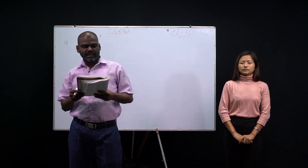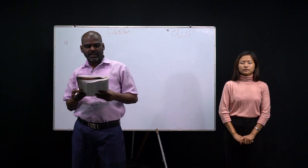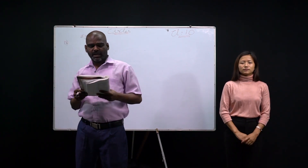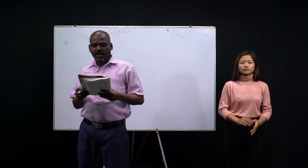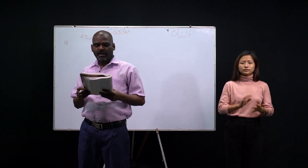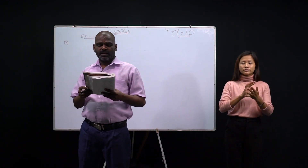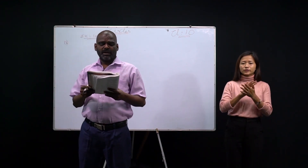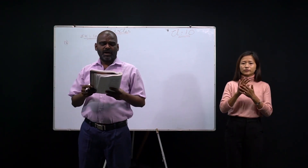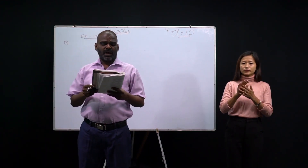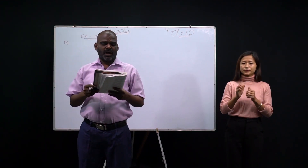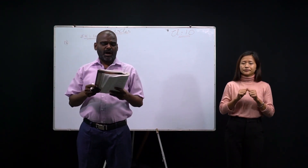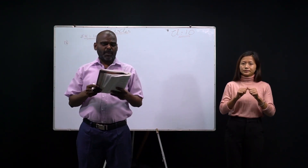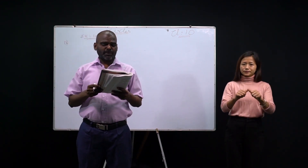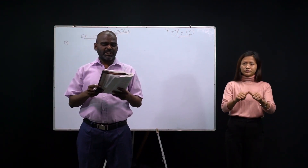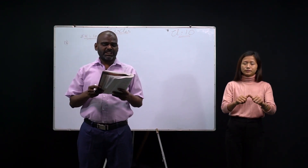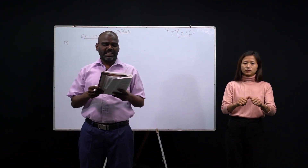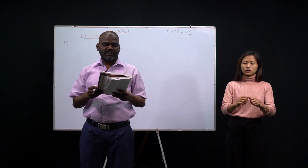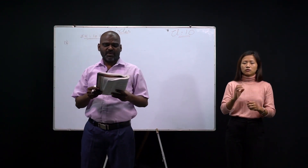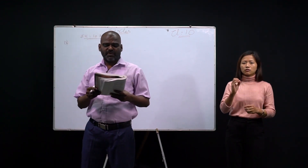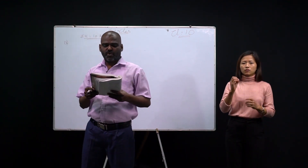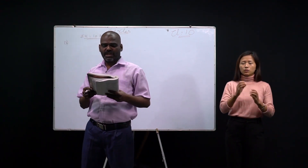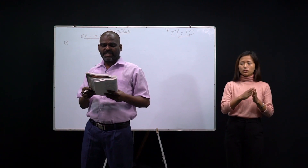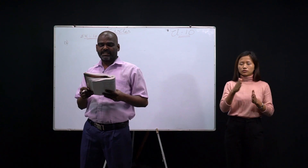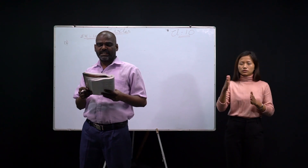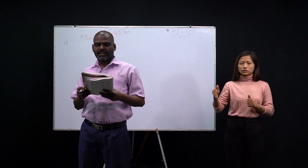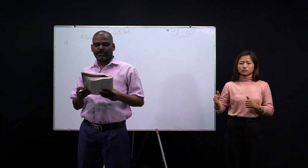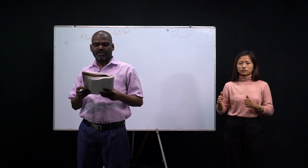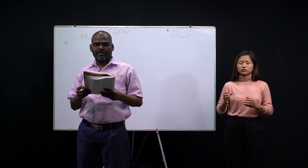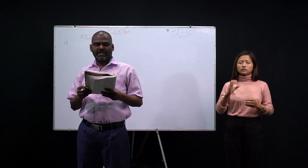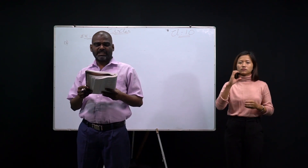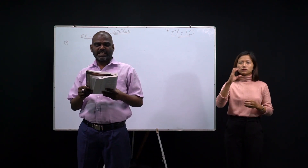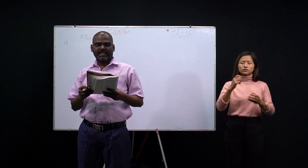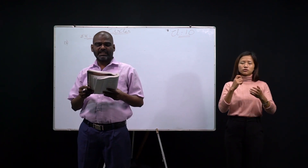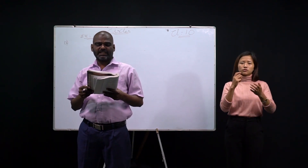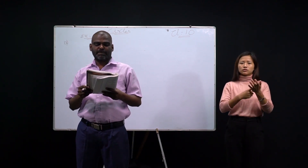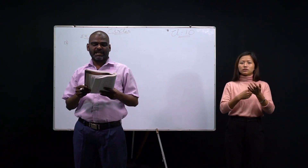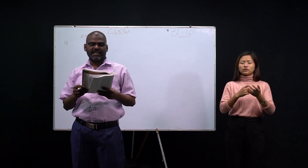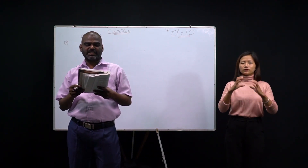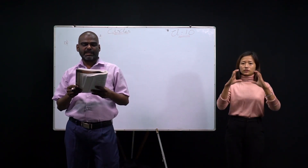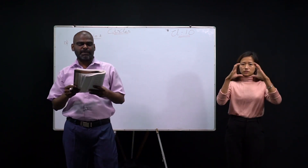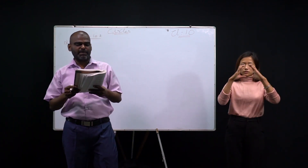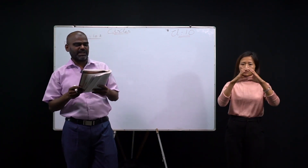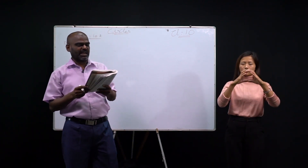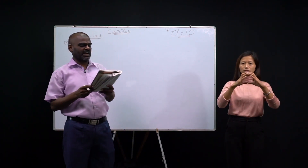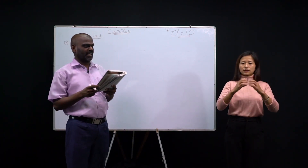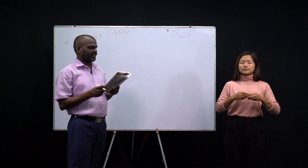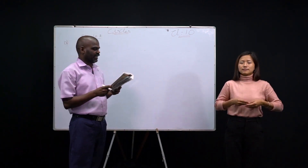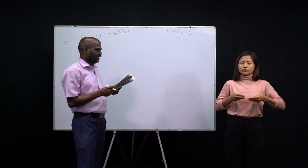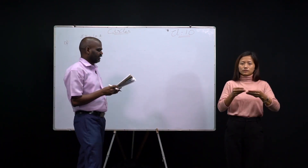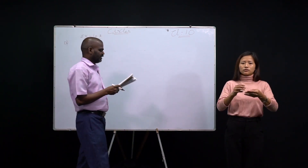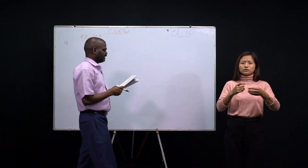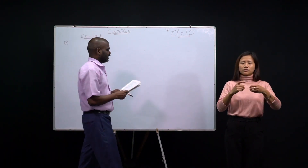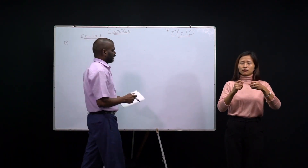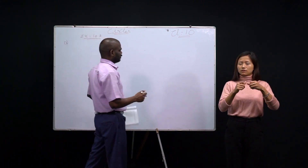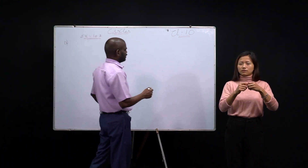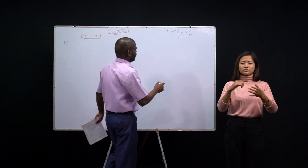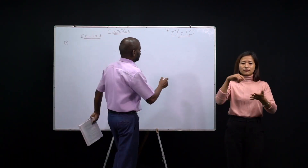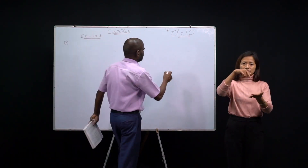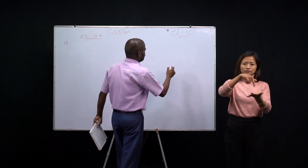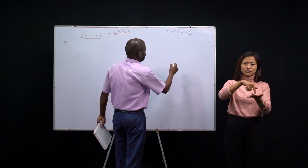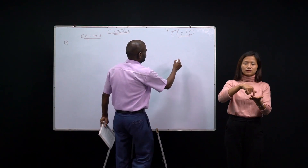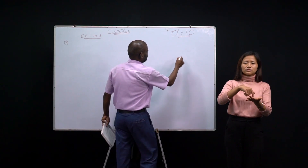Prove that opposite sides of a quadrilateral circumscribing a circle subtend supplementary angle at the center